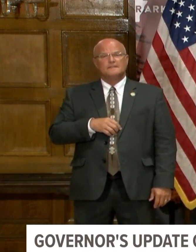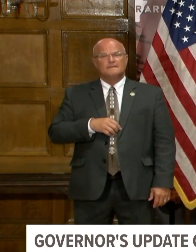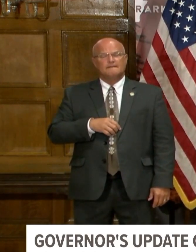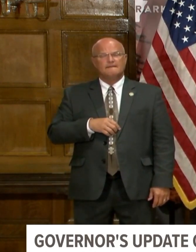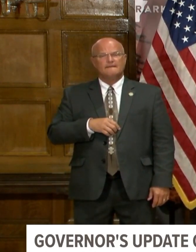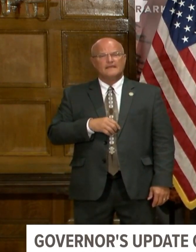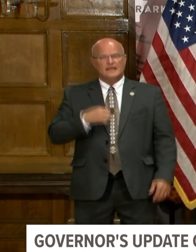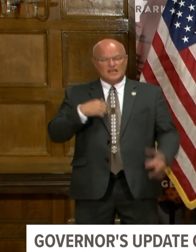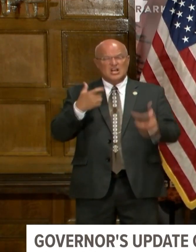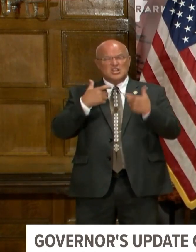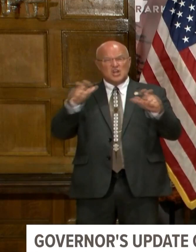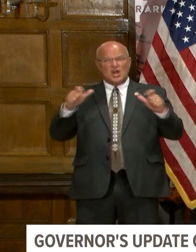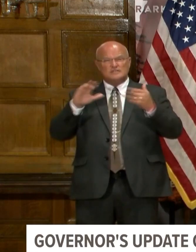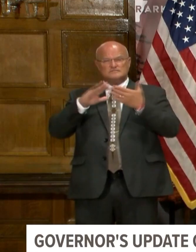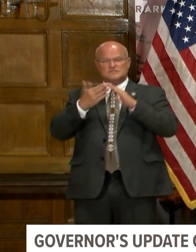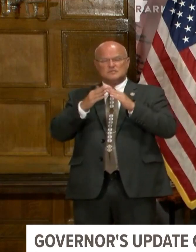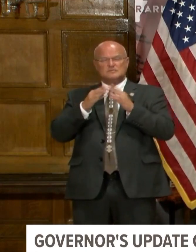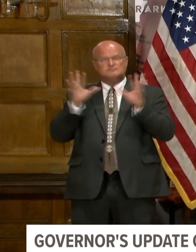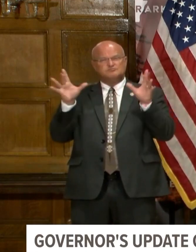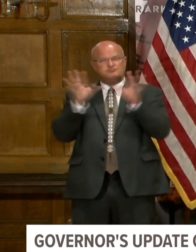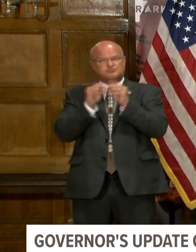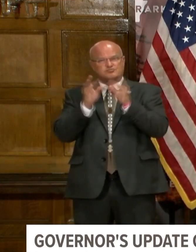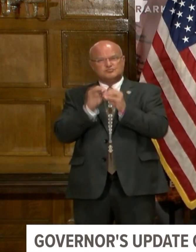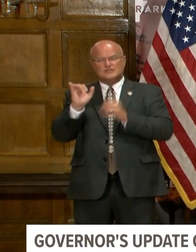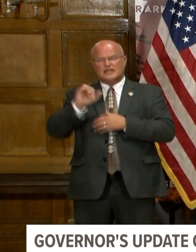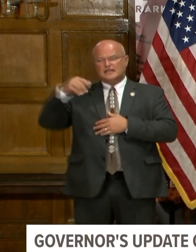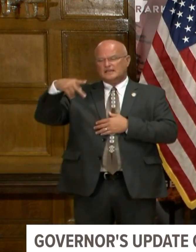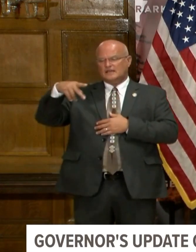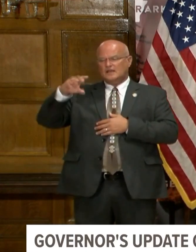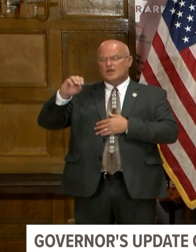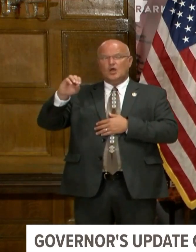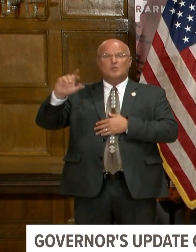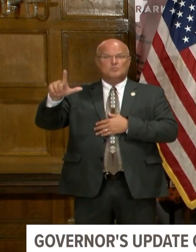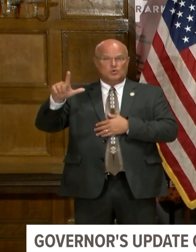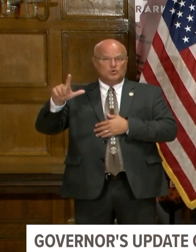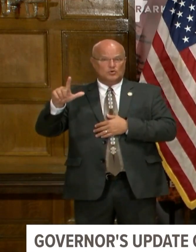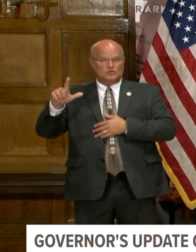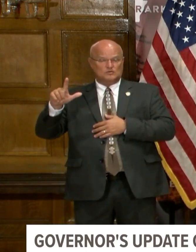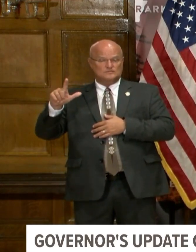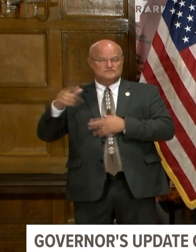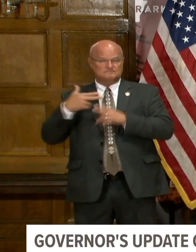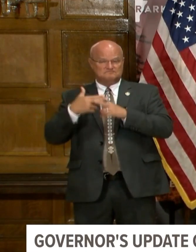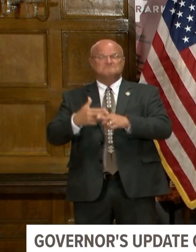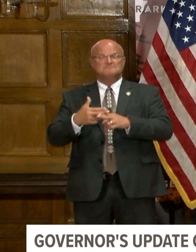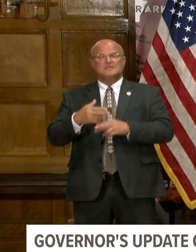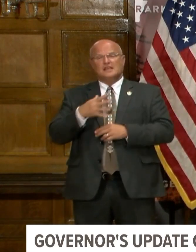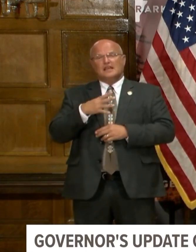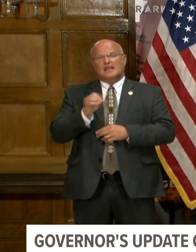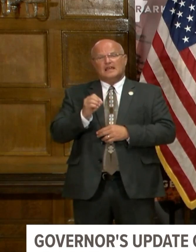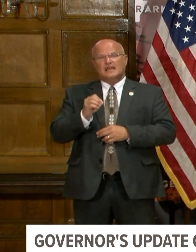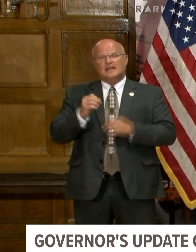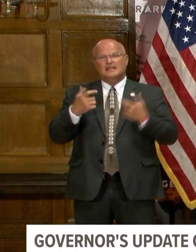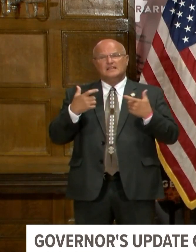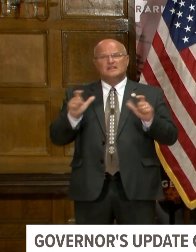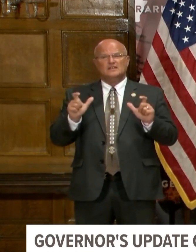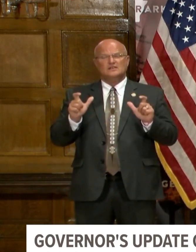there are large community gatherings such as pools would be considered one, large